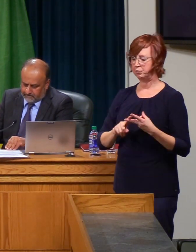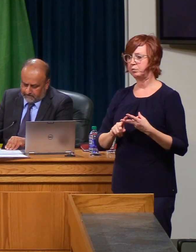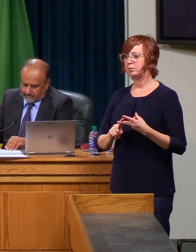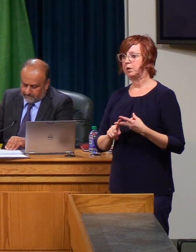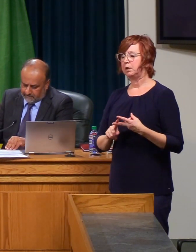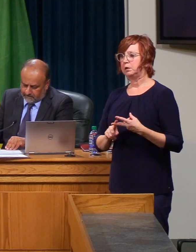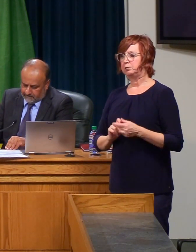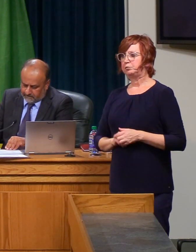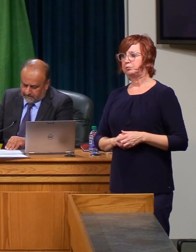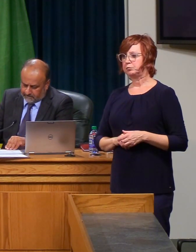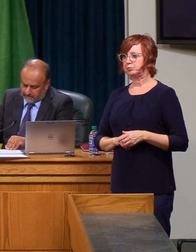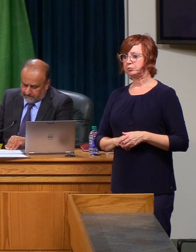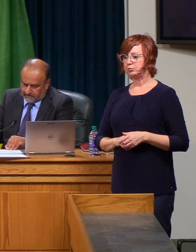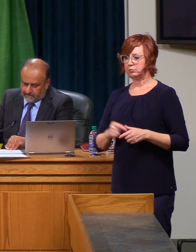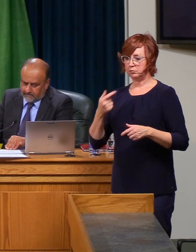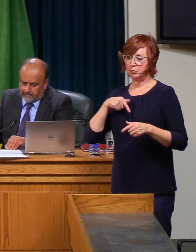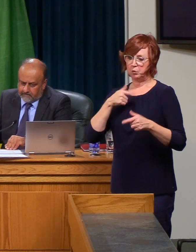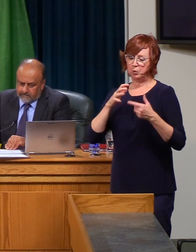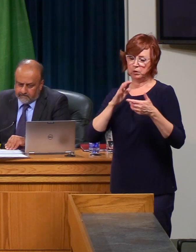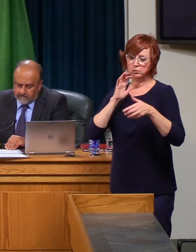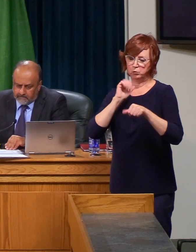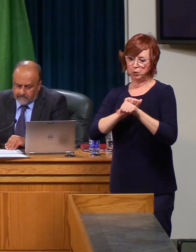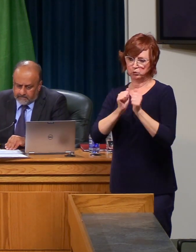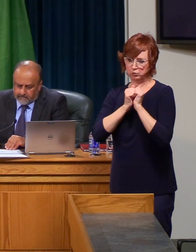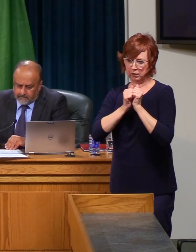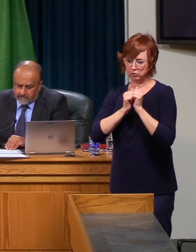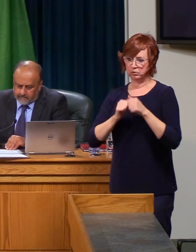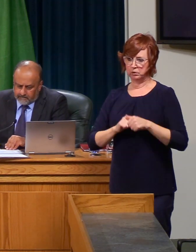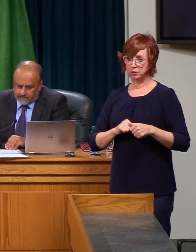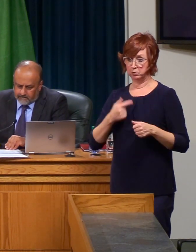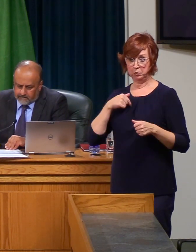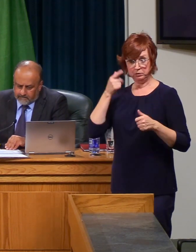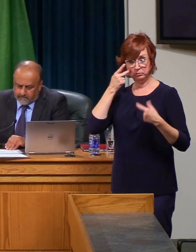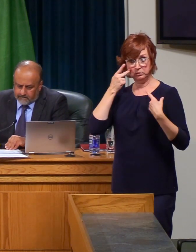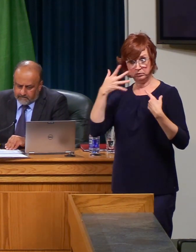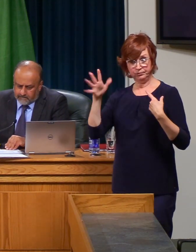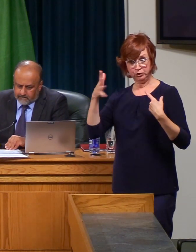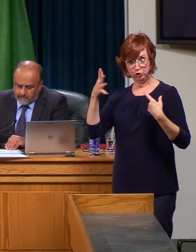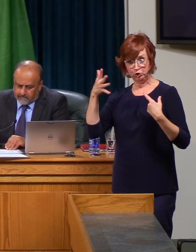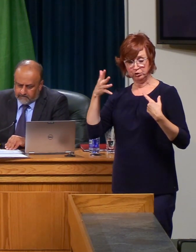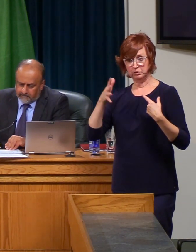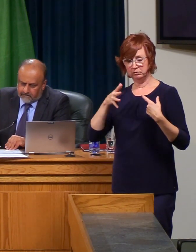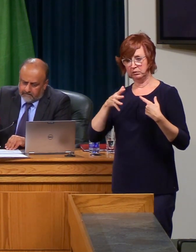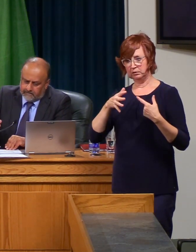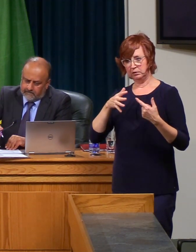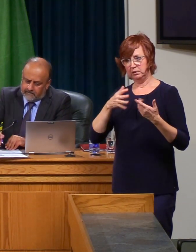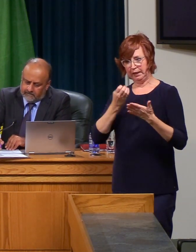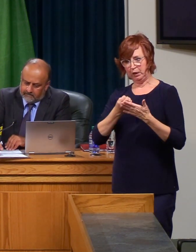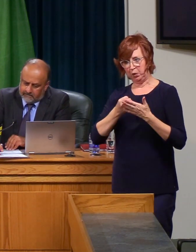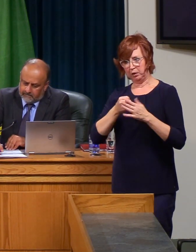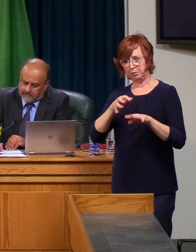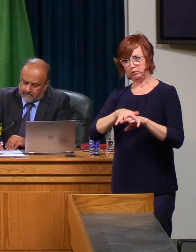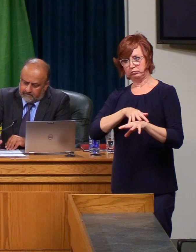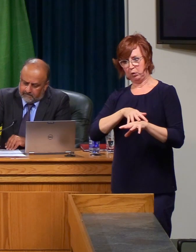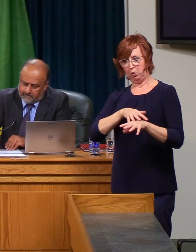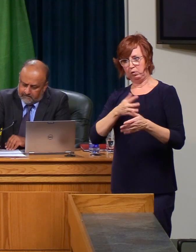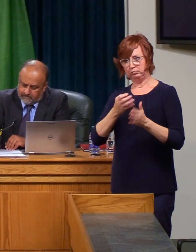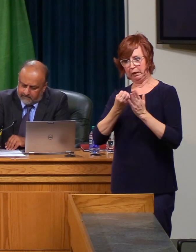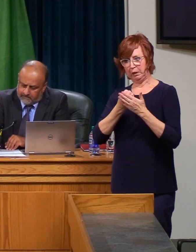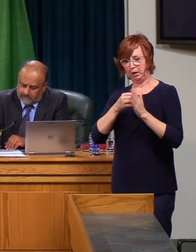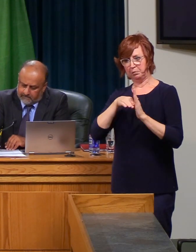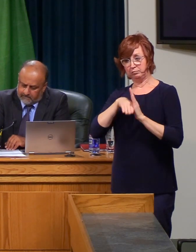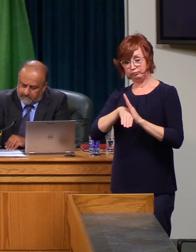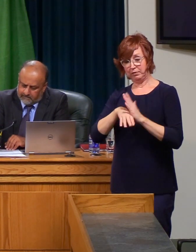we are going to and already are seeing the very serious effects of a slowdown in our economy. With